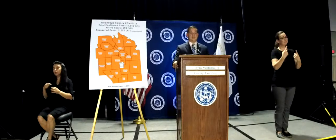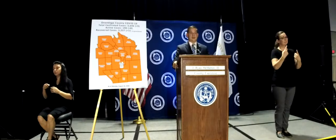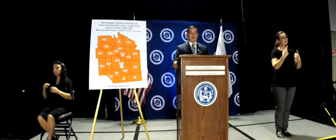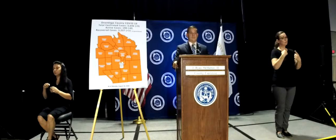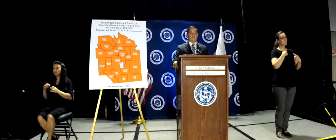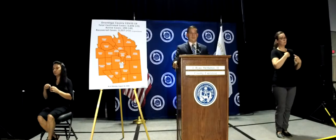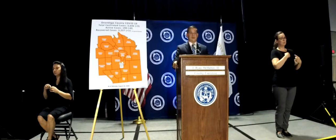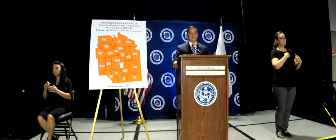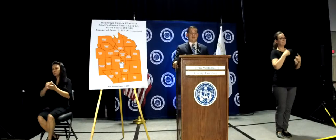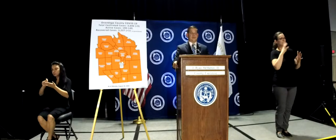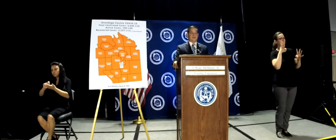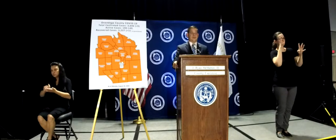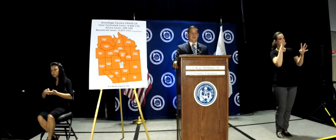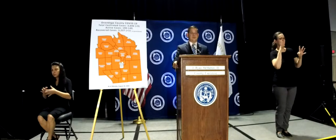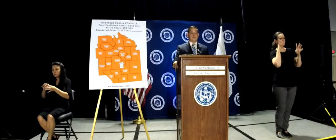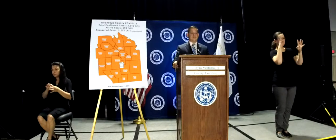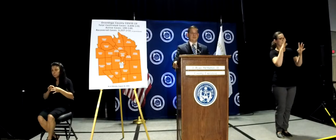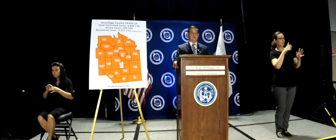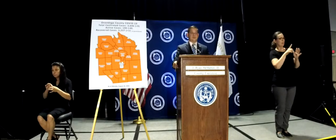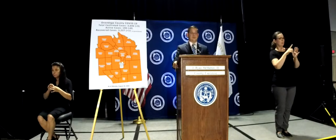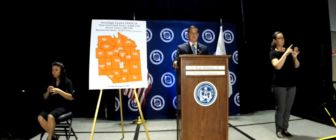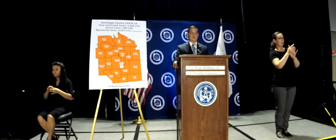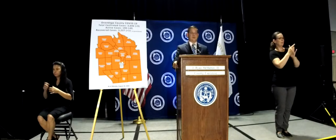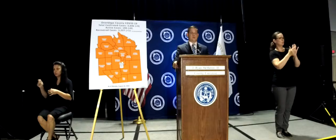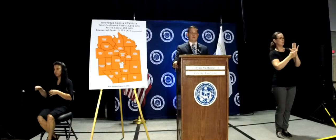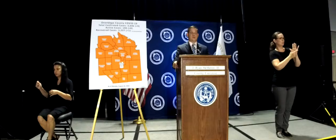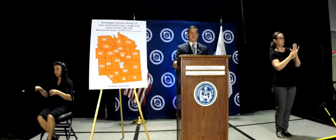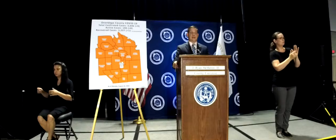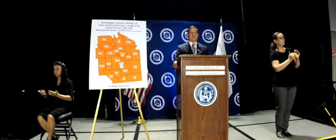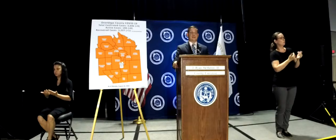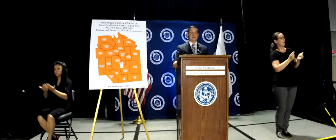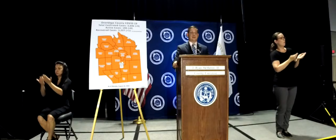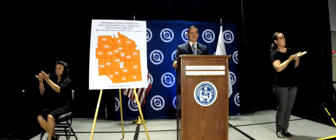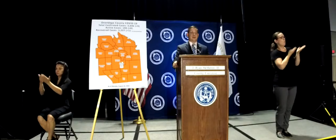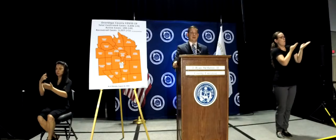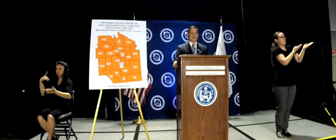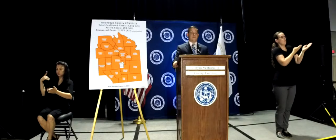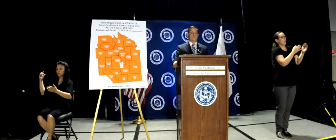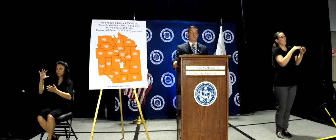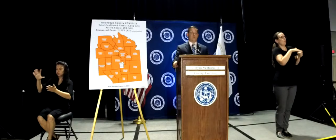D.C., and it's just, there's just not the